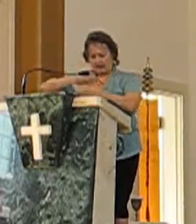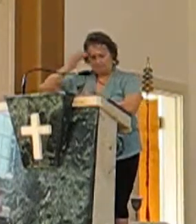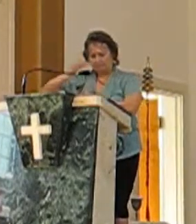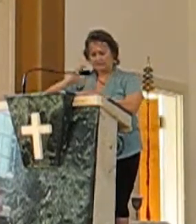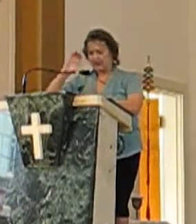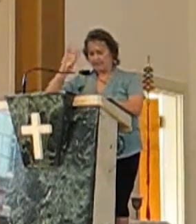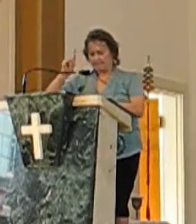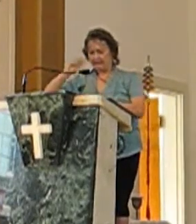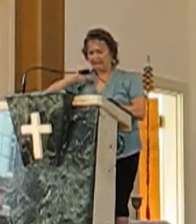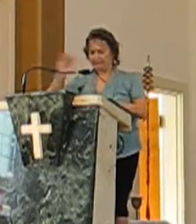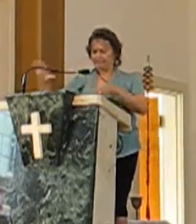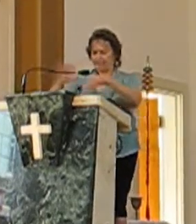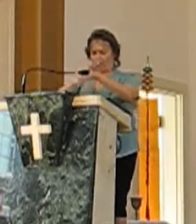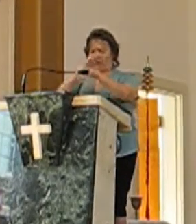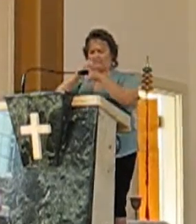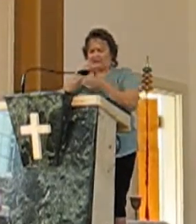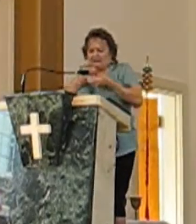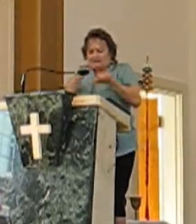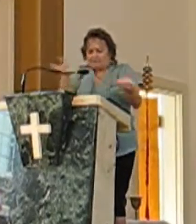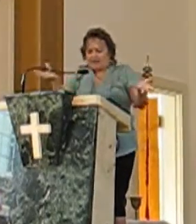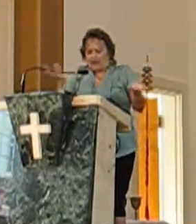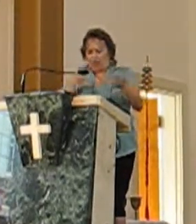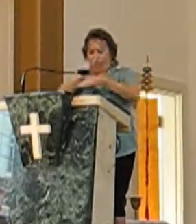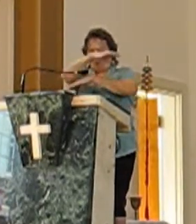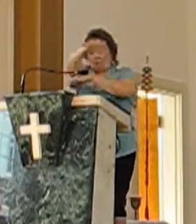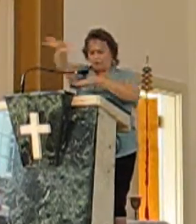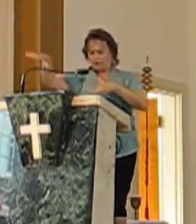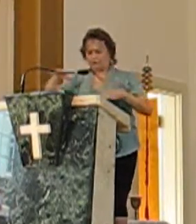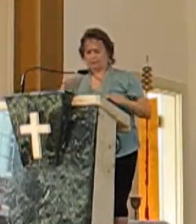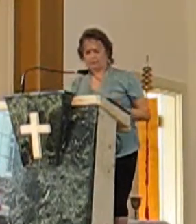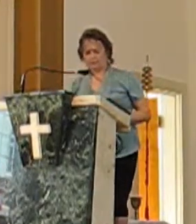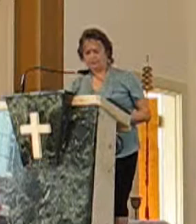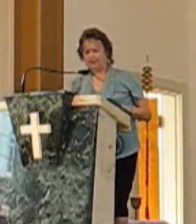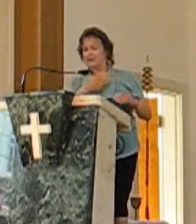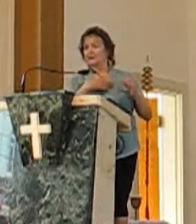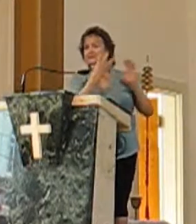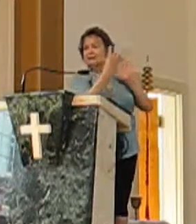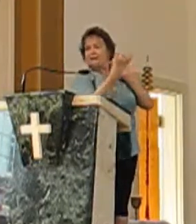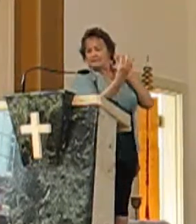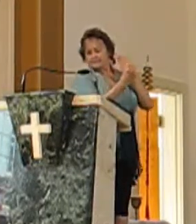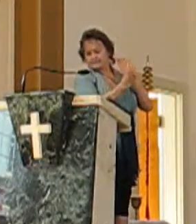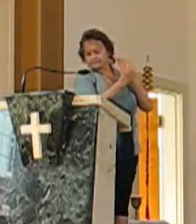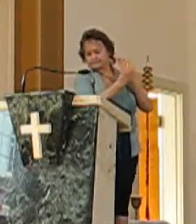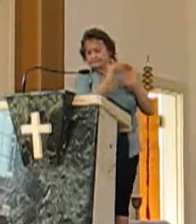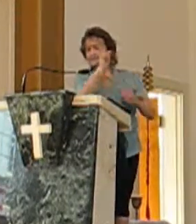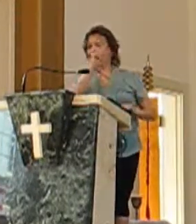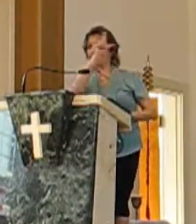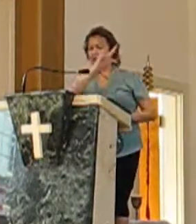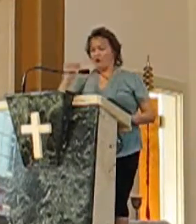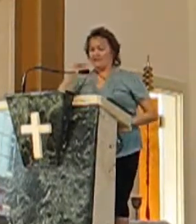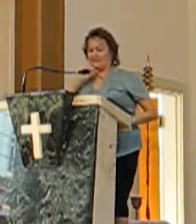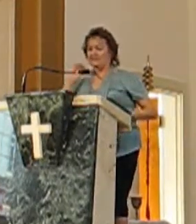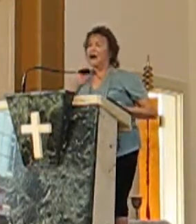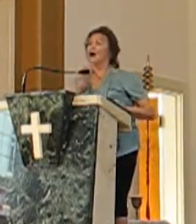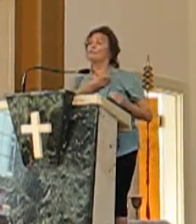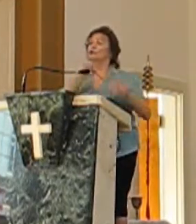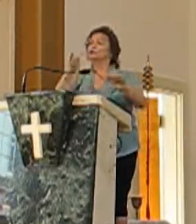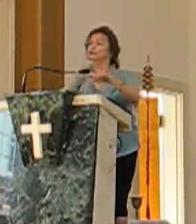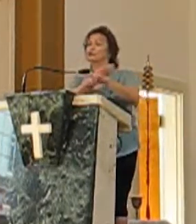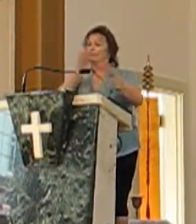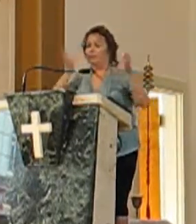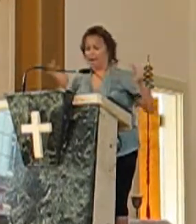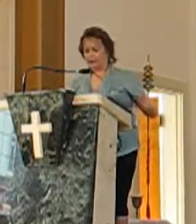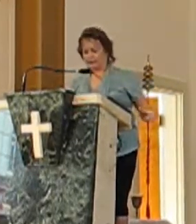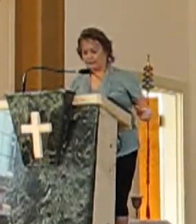is a loving one. It's loving one. The